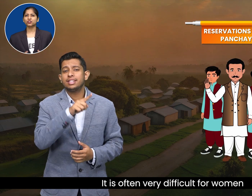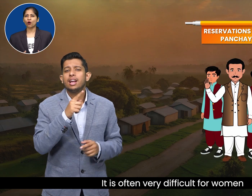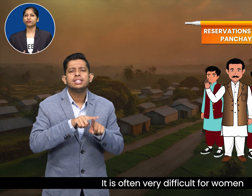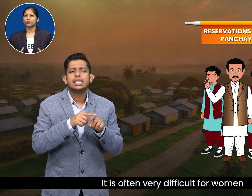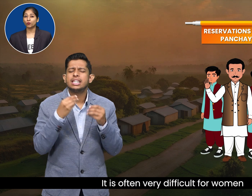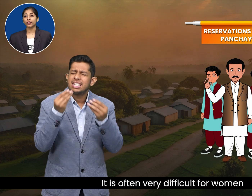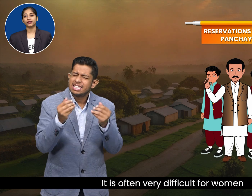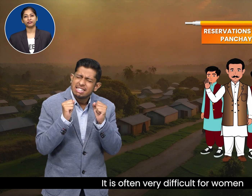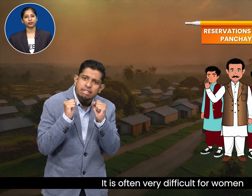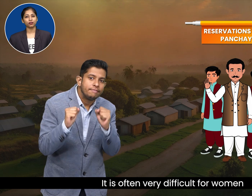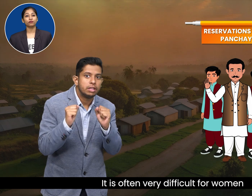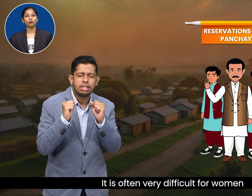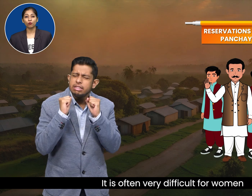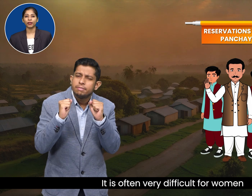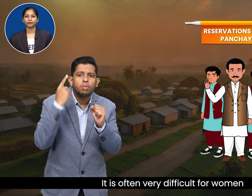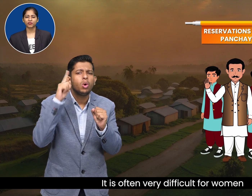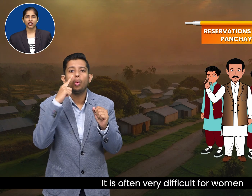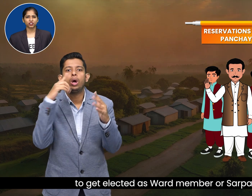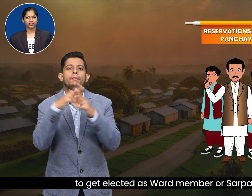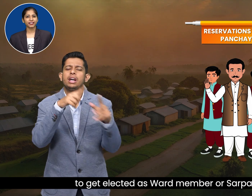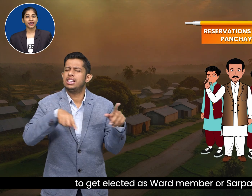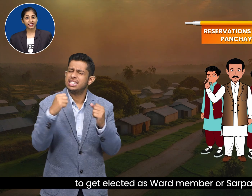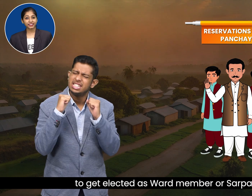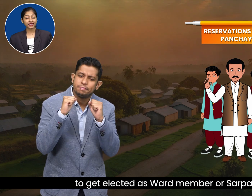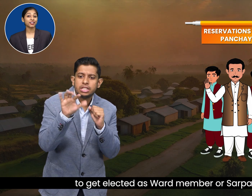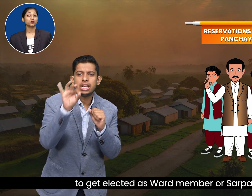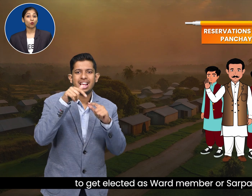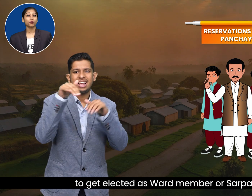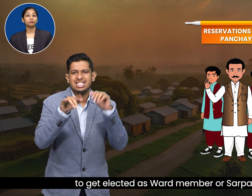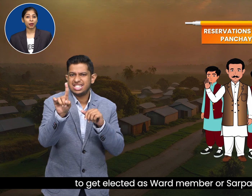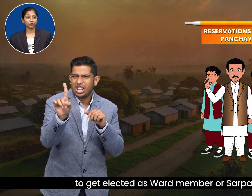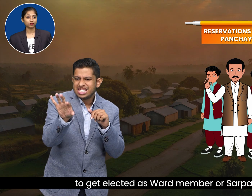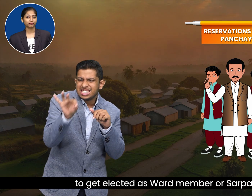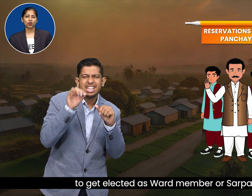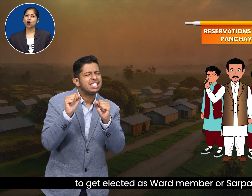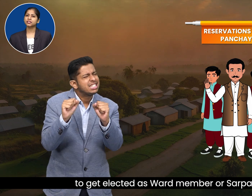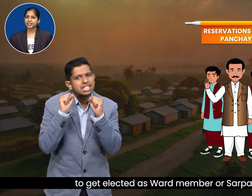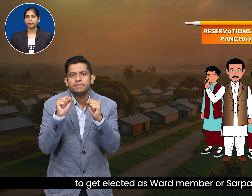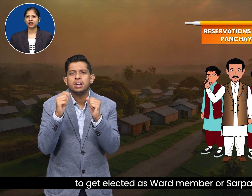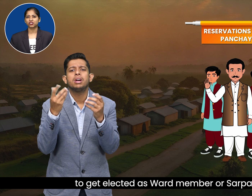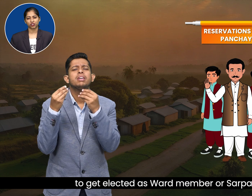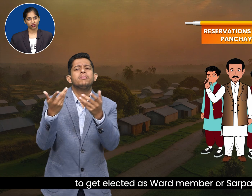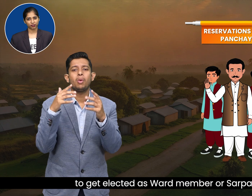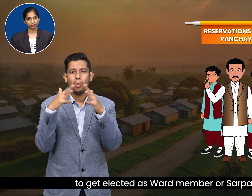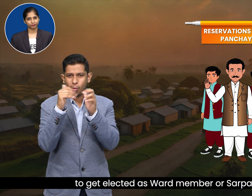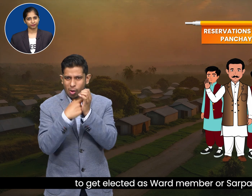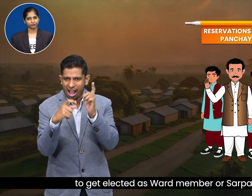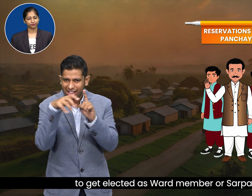It is often very difficult for women to get elected as ward member or